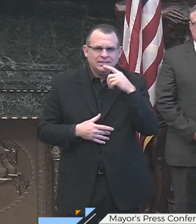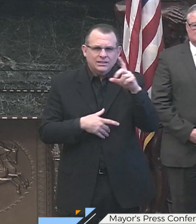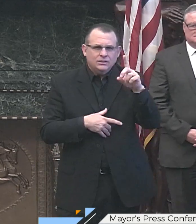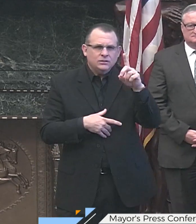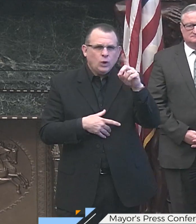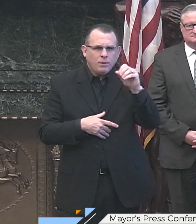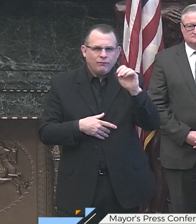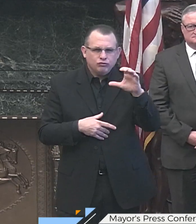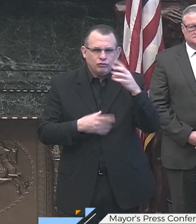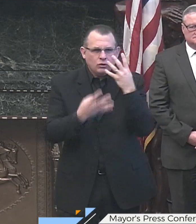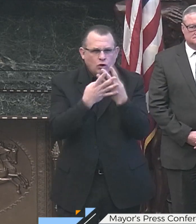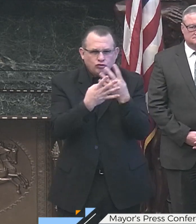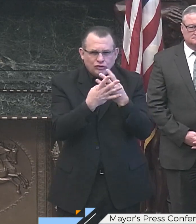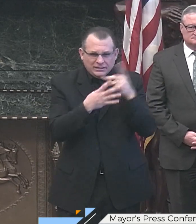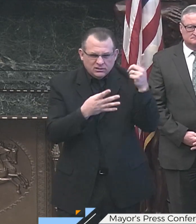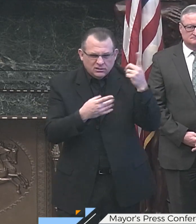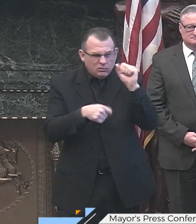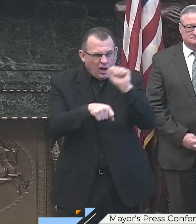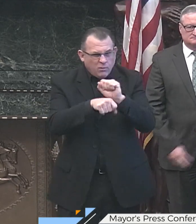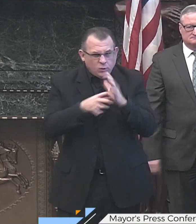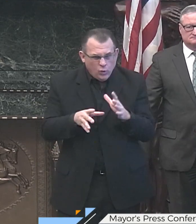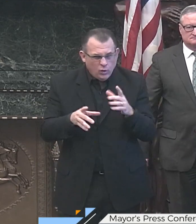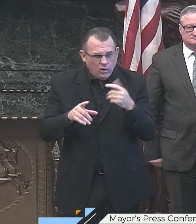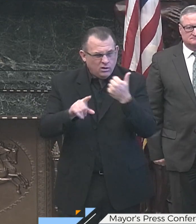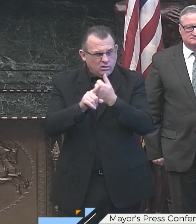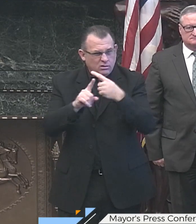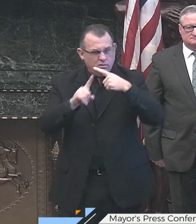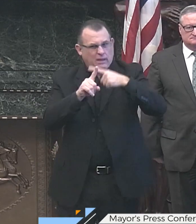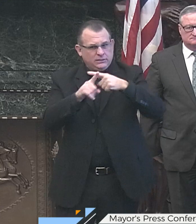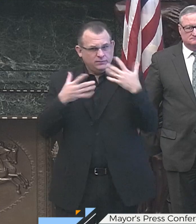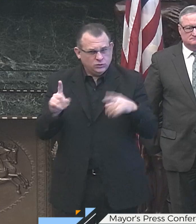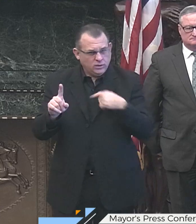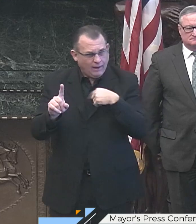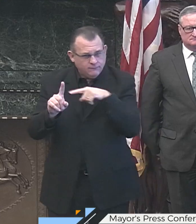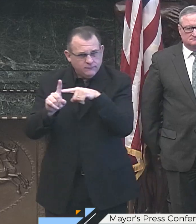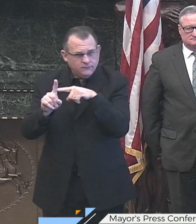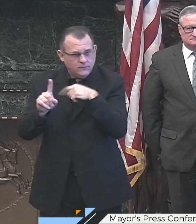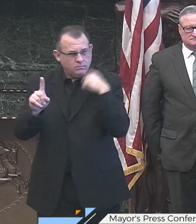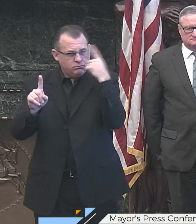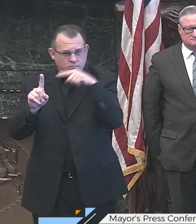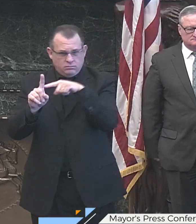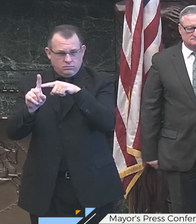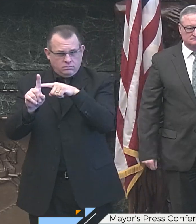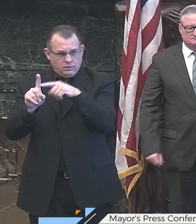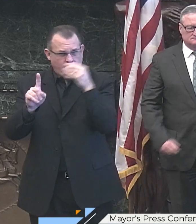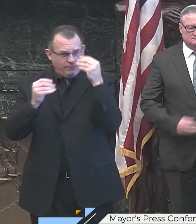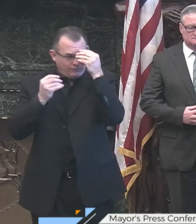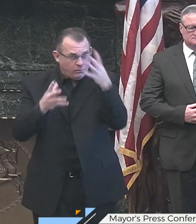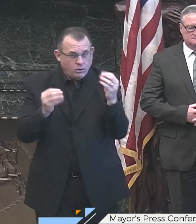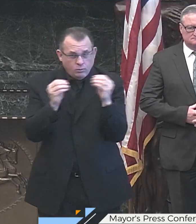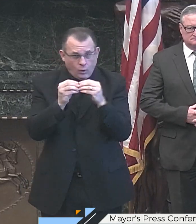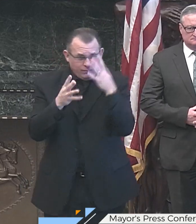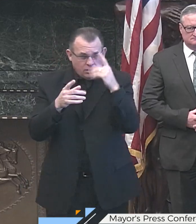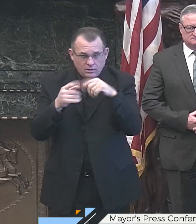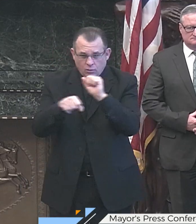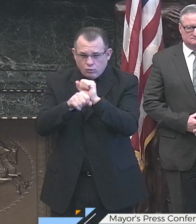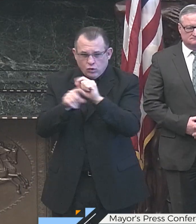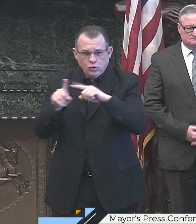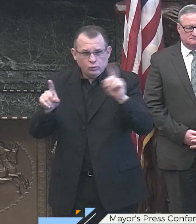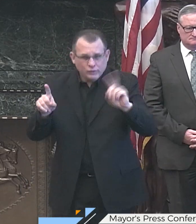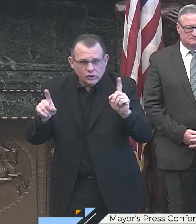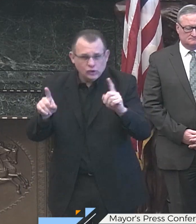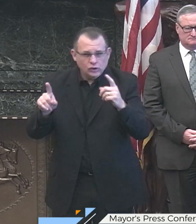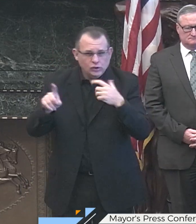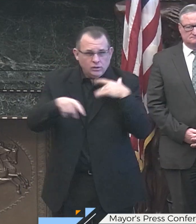department employee who tested positive, can you provide any details about where specifically that person worked, and